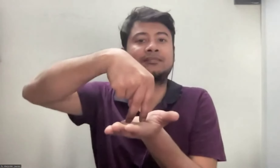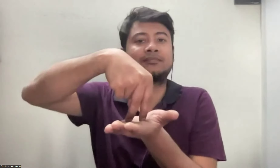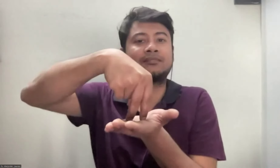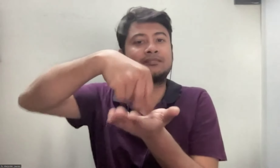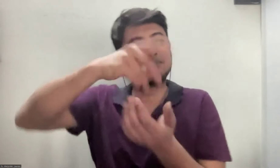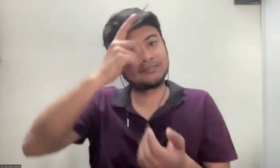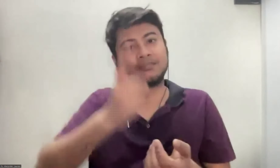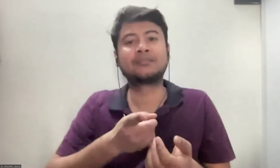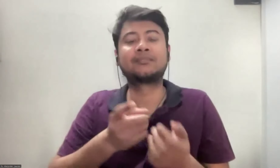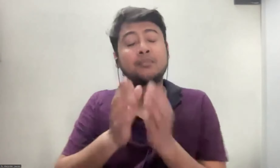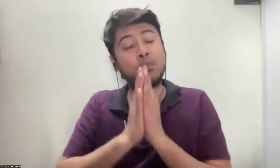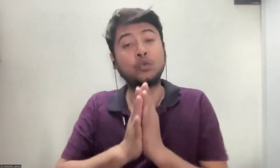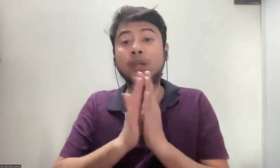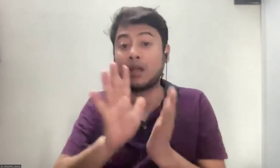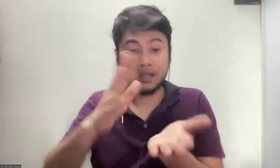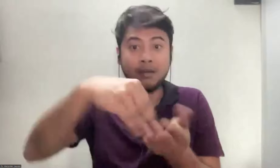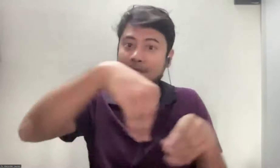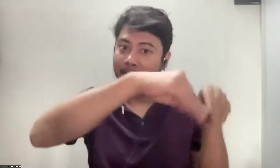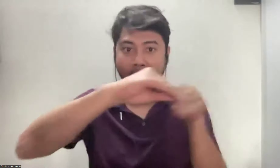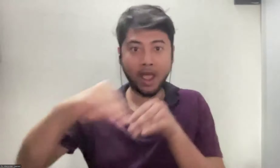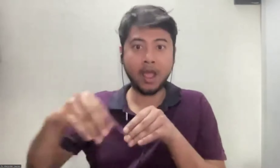only for puja.